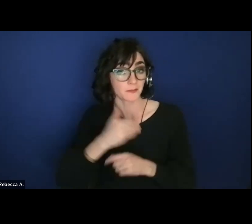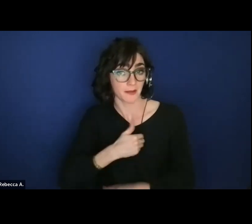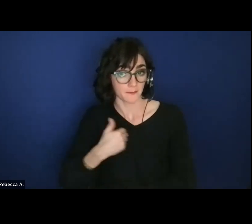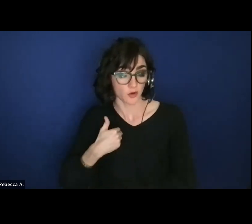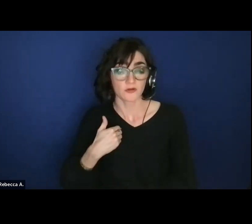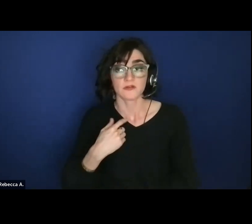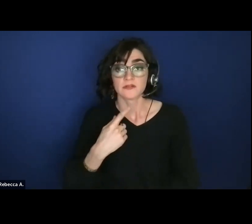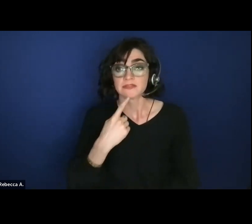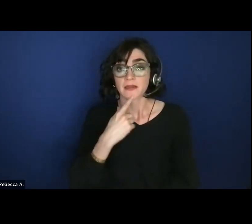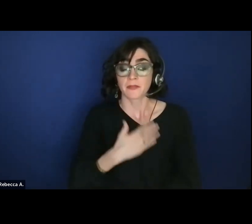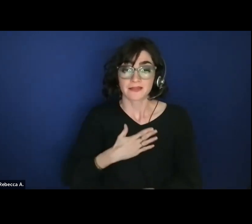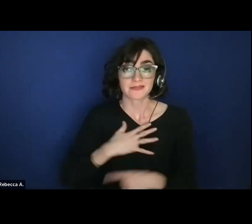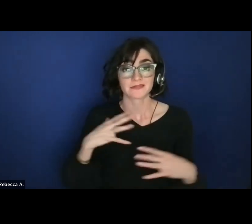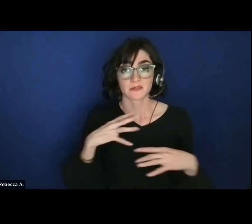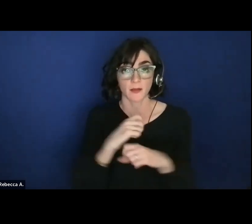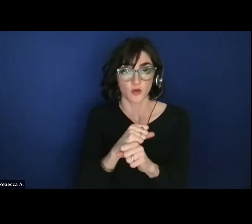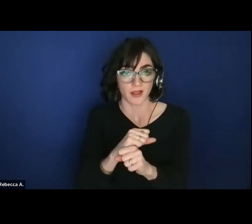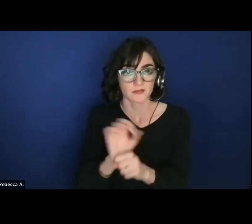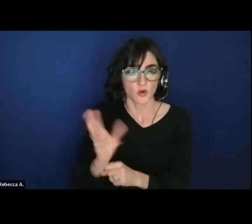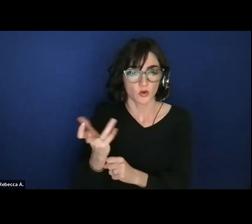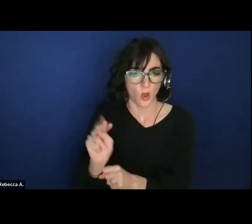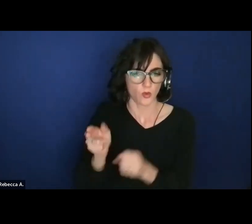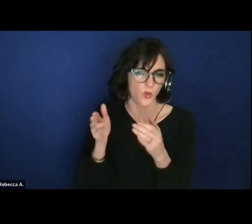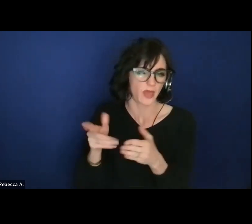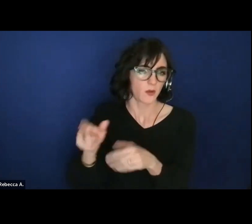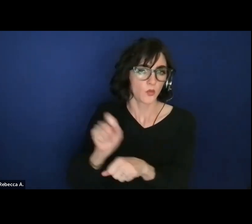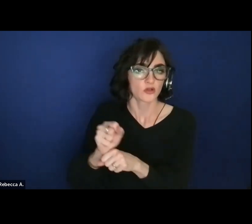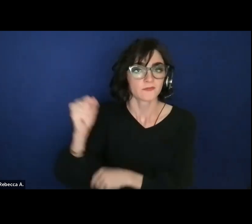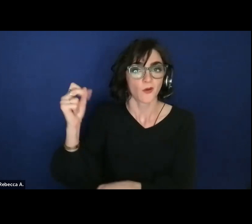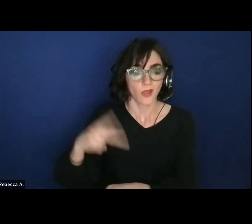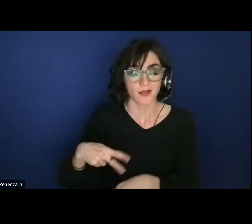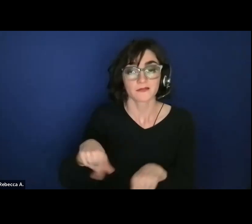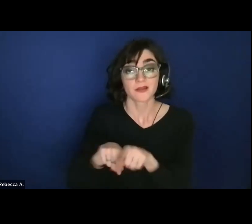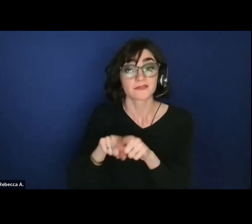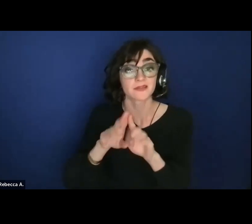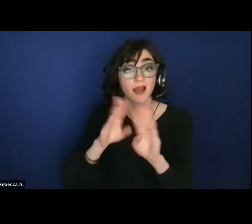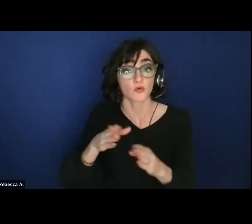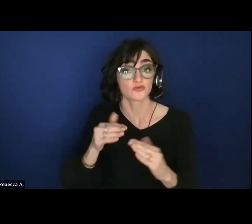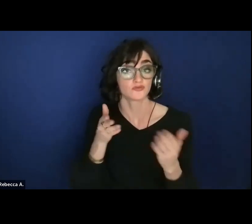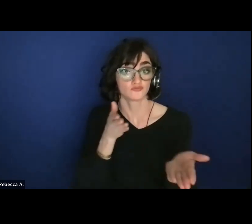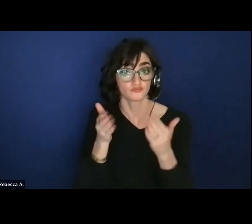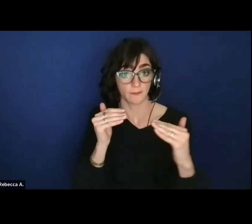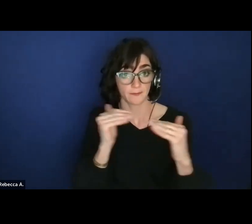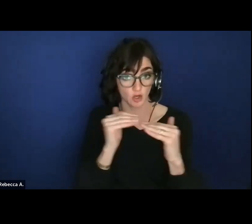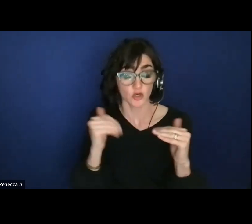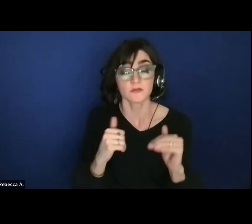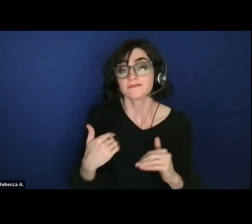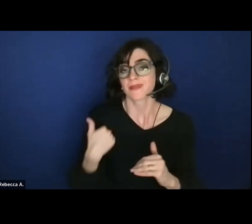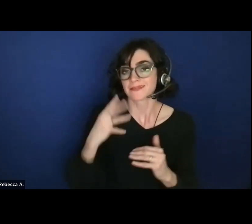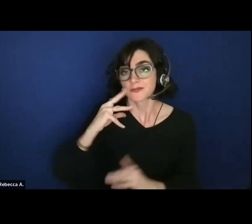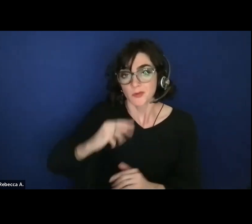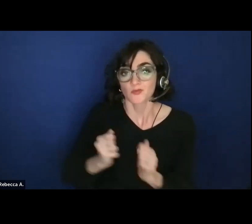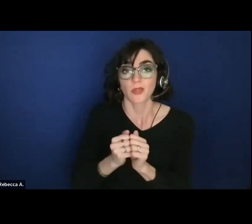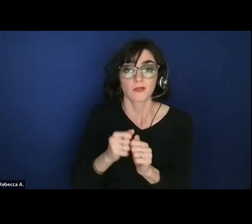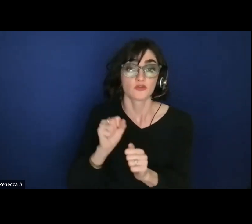way. This member works in Spokane as a housing services peer, has lived experience of suicide and of crisis response,